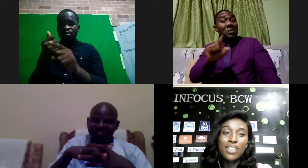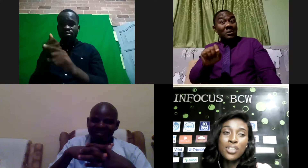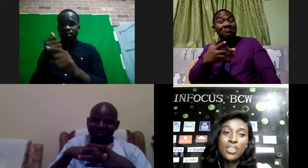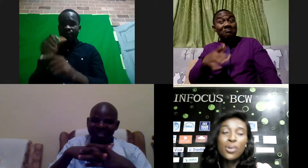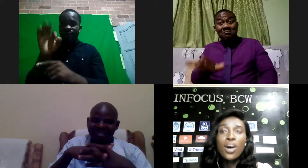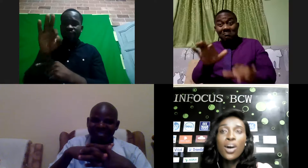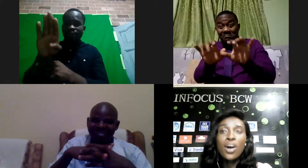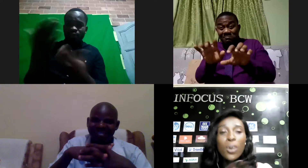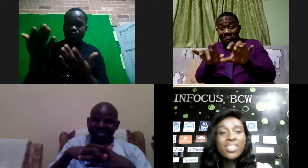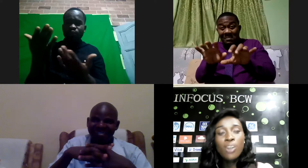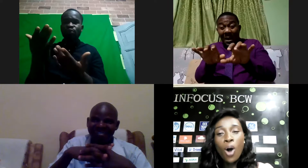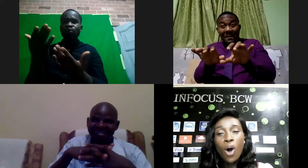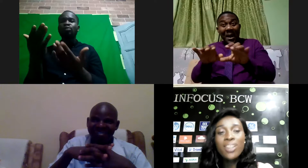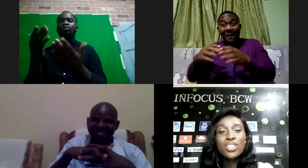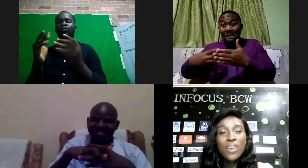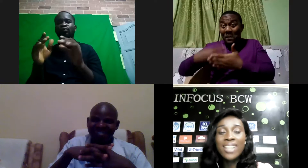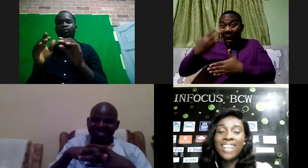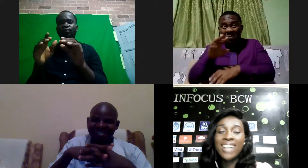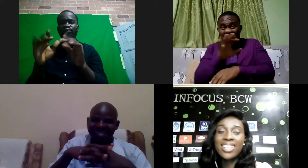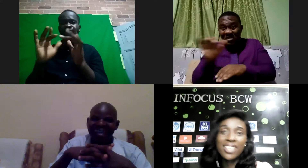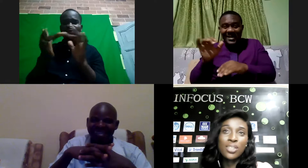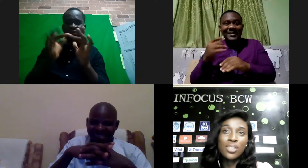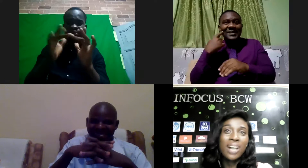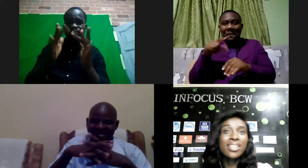and you post all these great